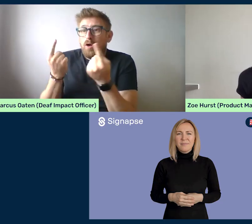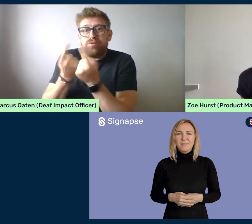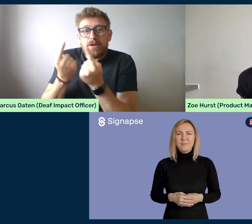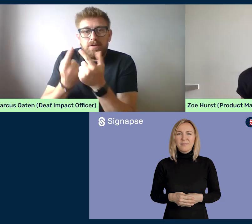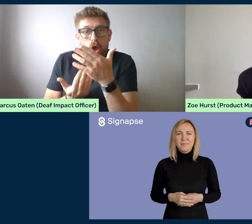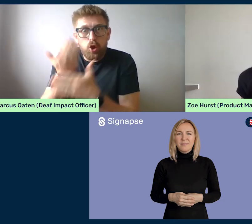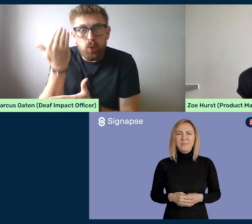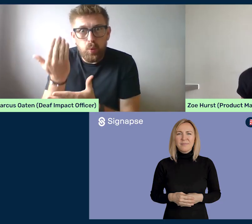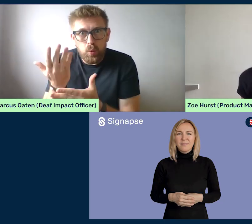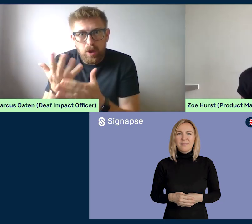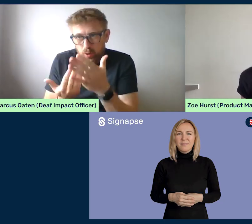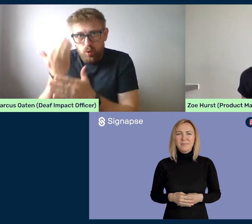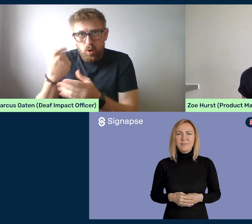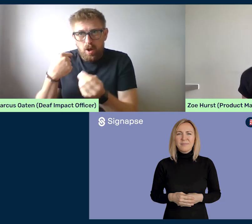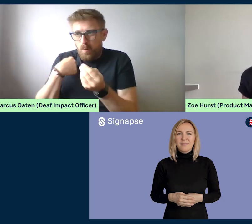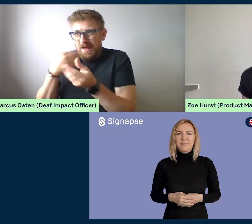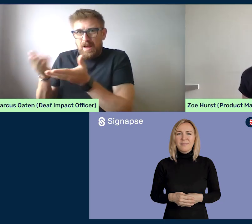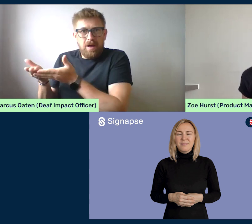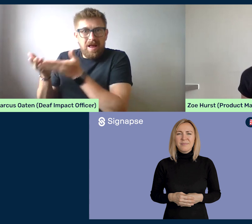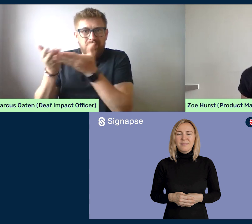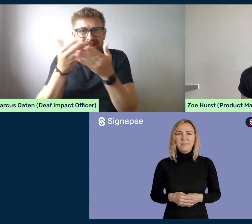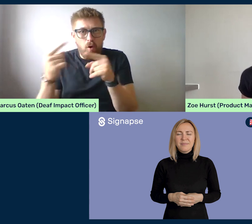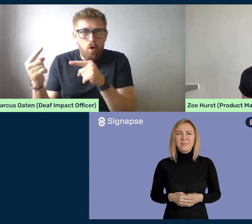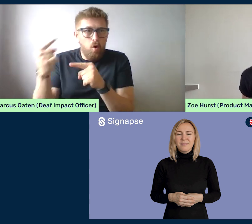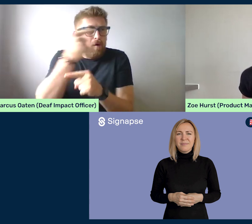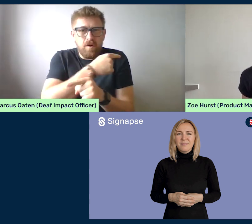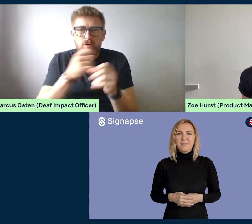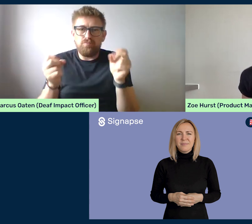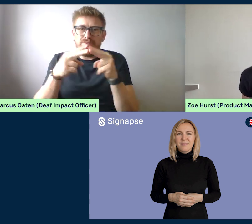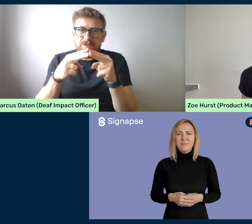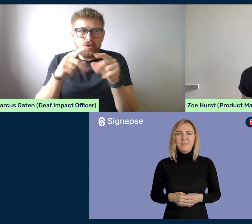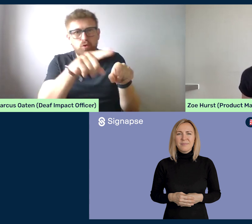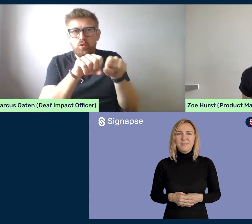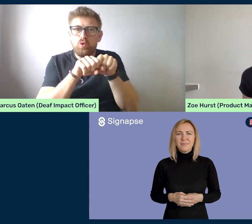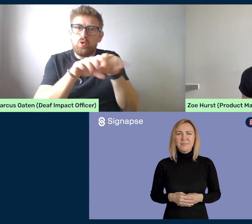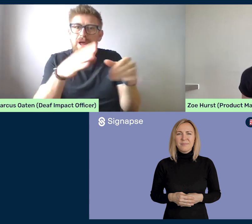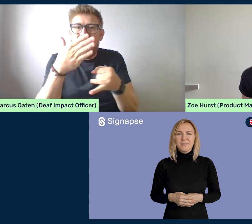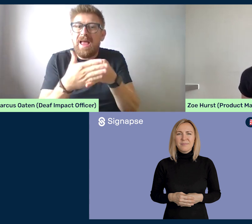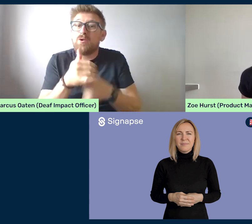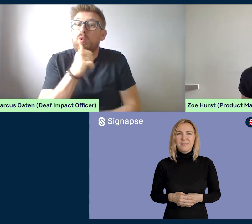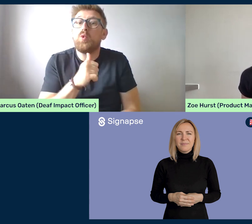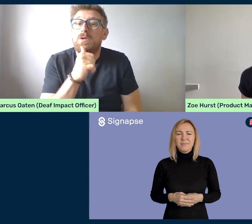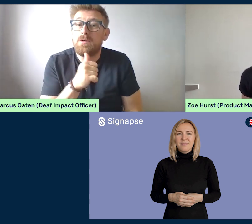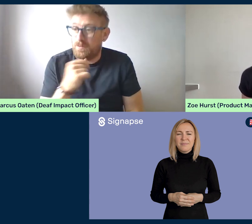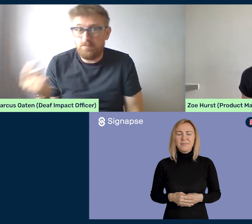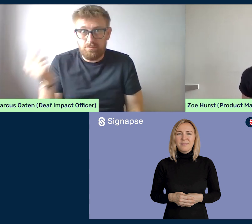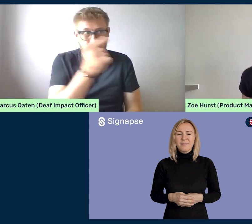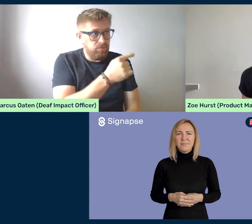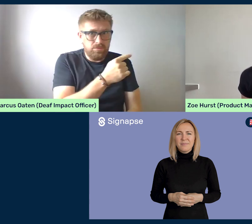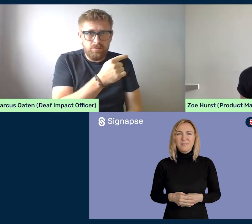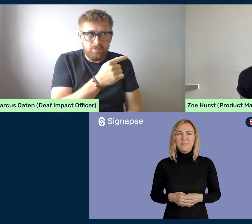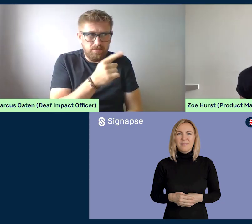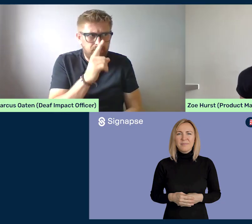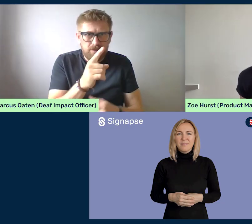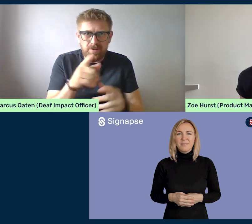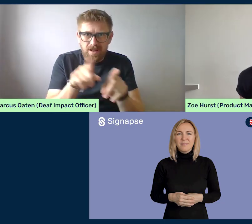technology. Still a brand new area. The products yeah, we have are new, and we carry it over the bridge to